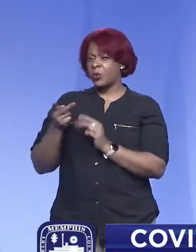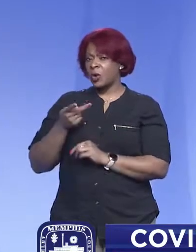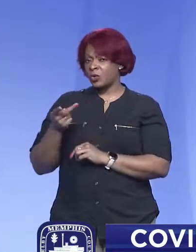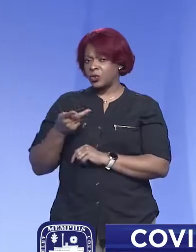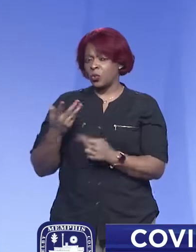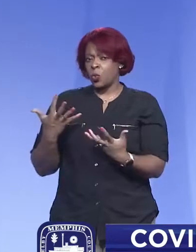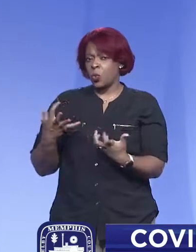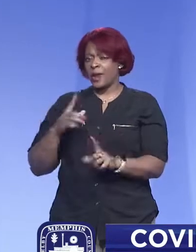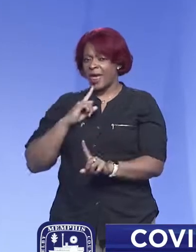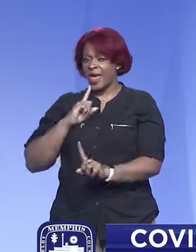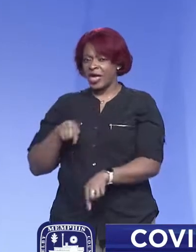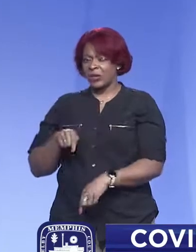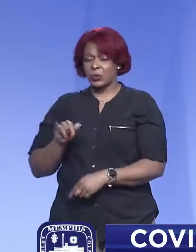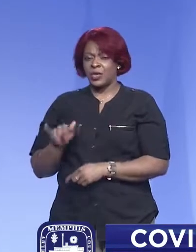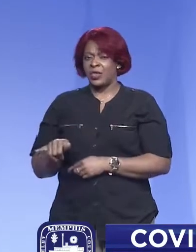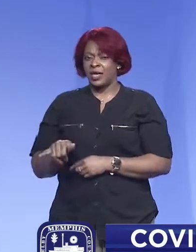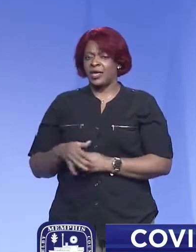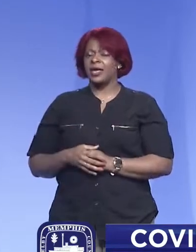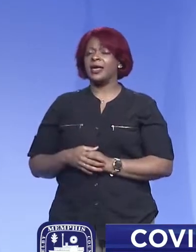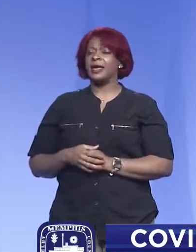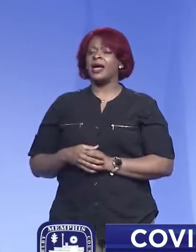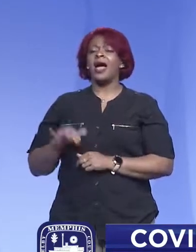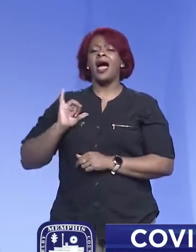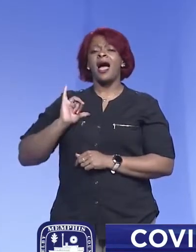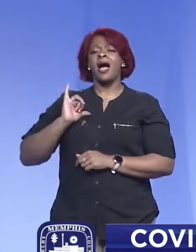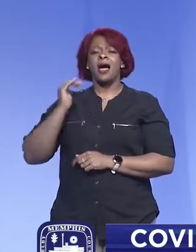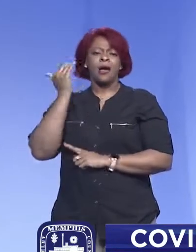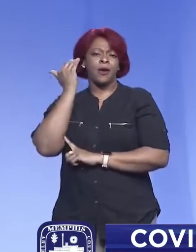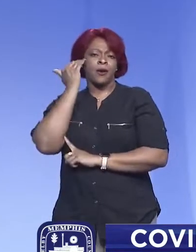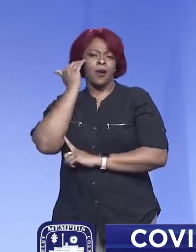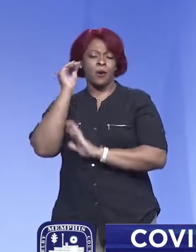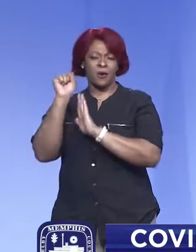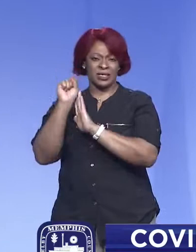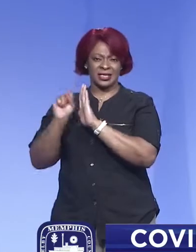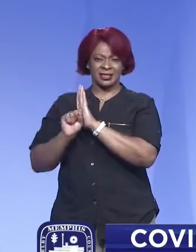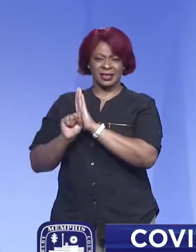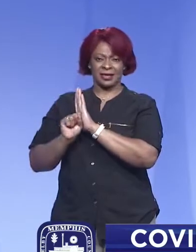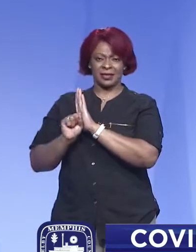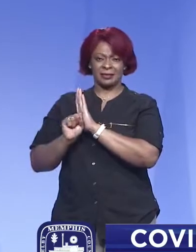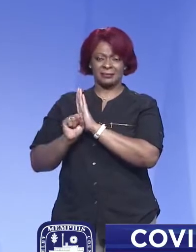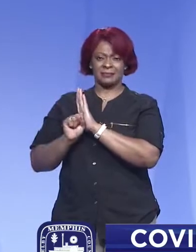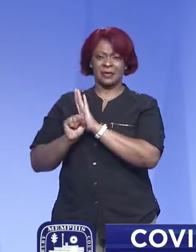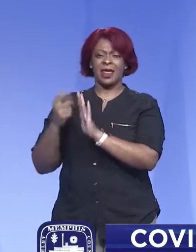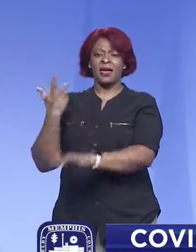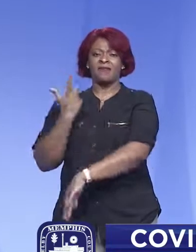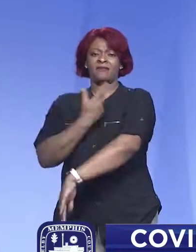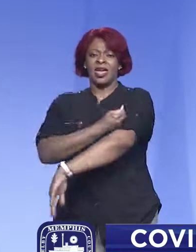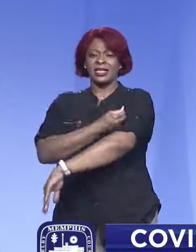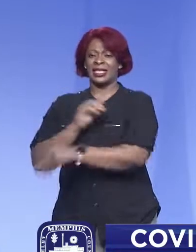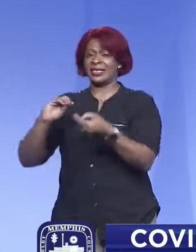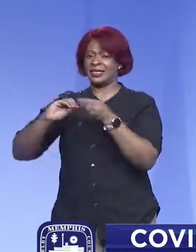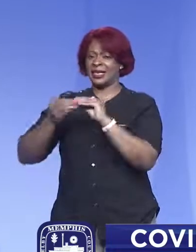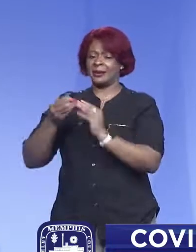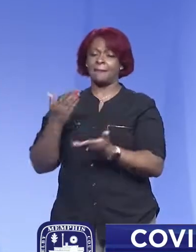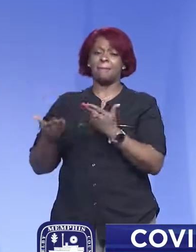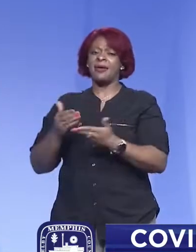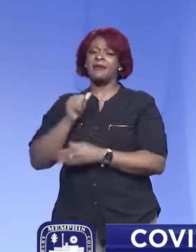that wants to answer this, I know the state vaccination data might not